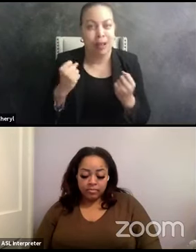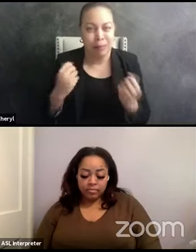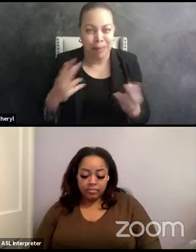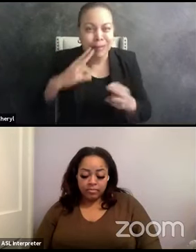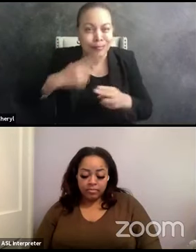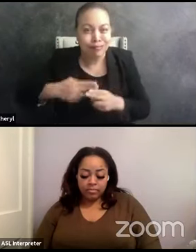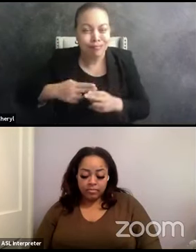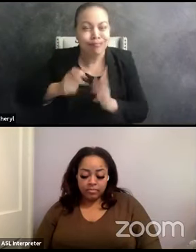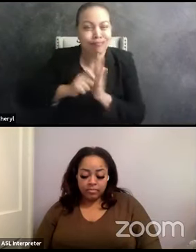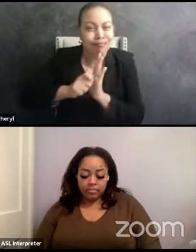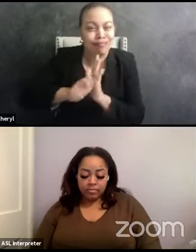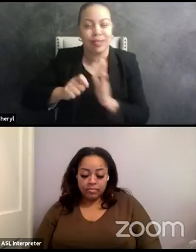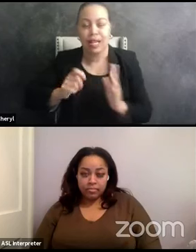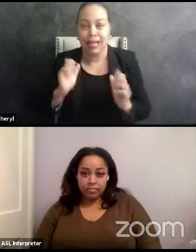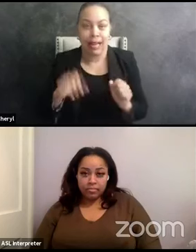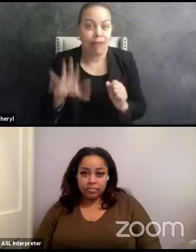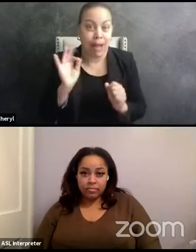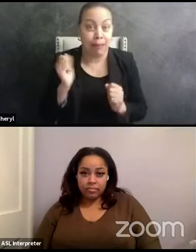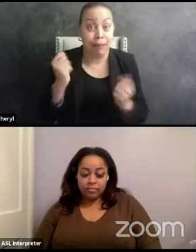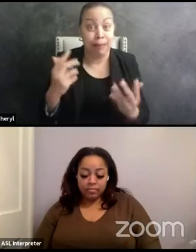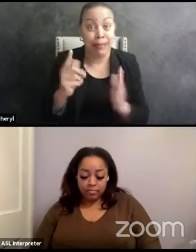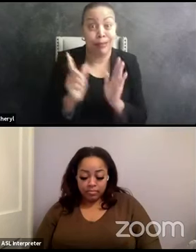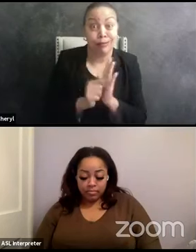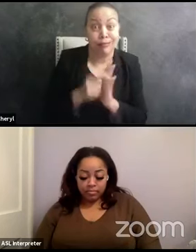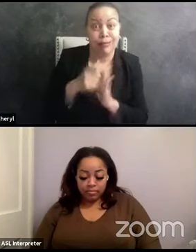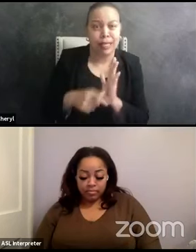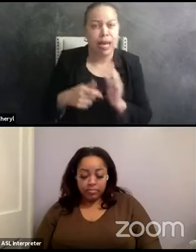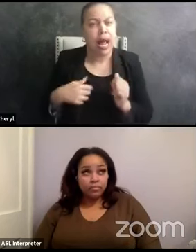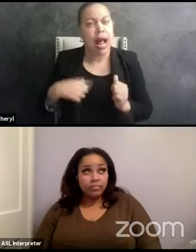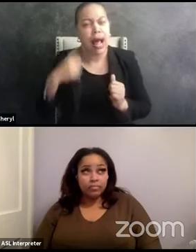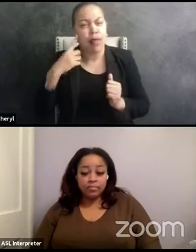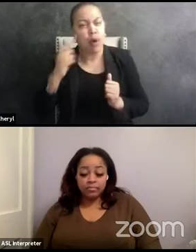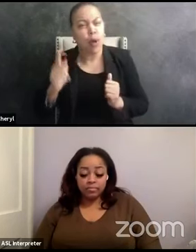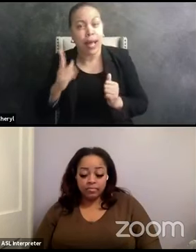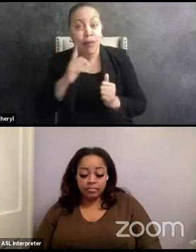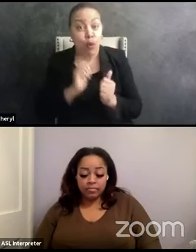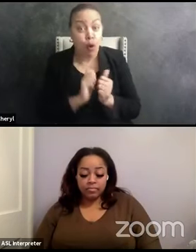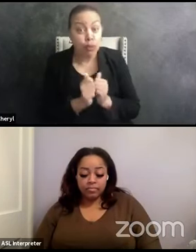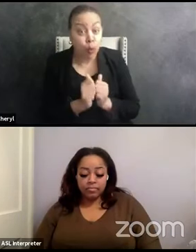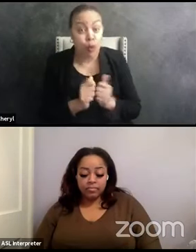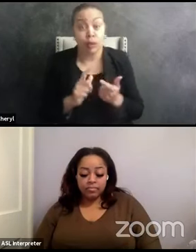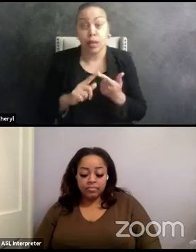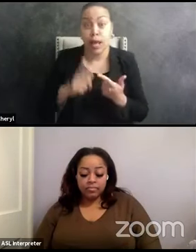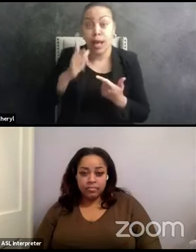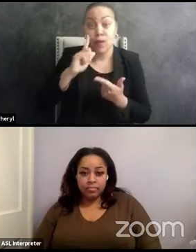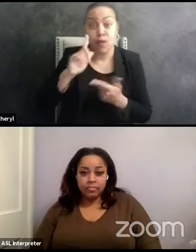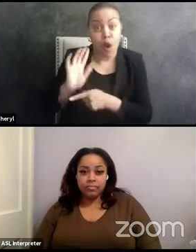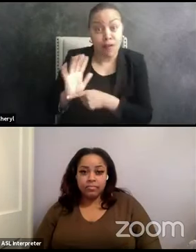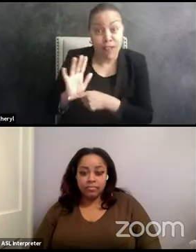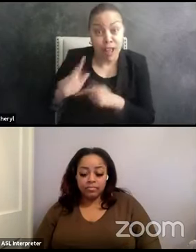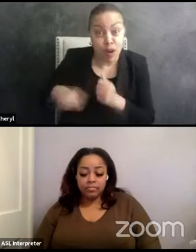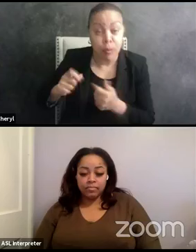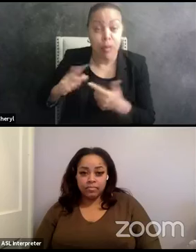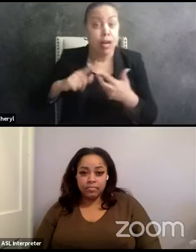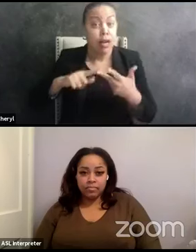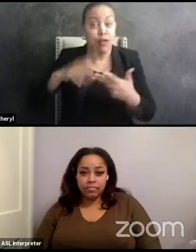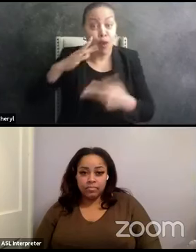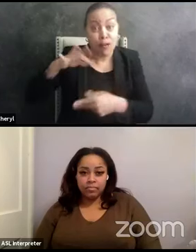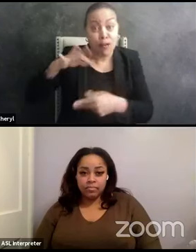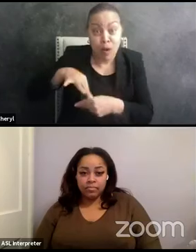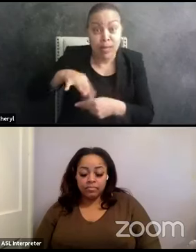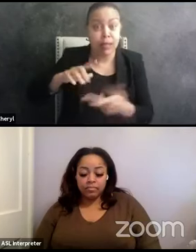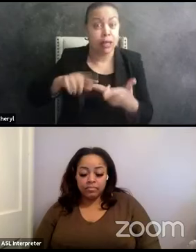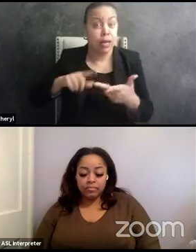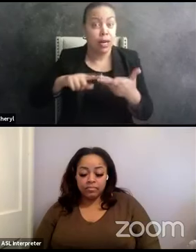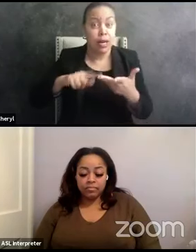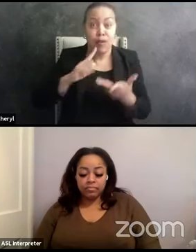references. And so I was like, well, I want to know what sport was like. I want to know what film was like. I want to know how people were voting. I want to know what income was